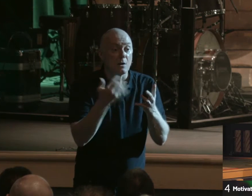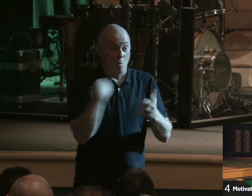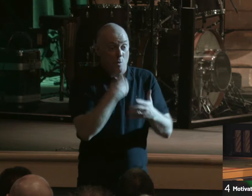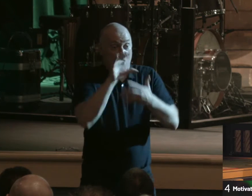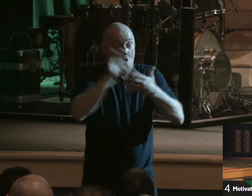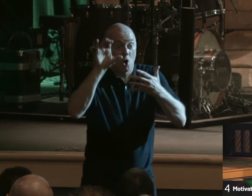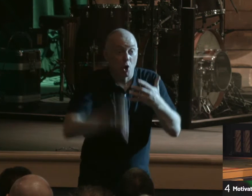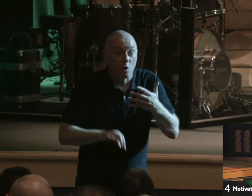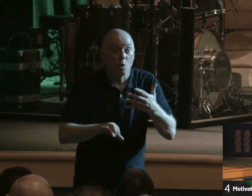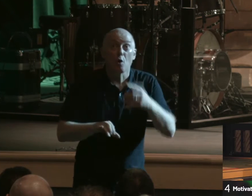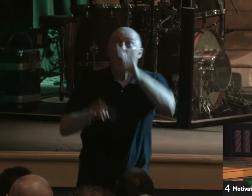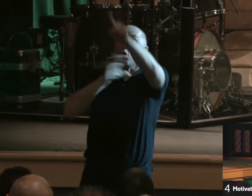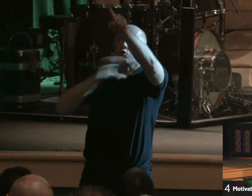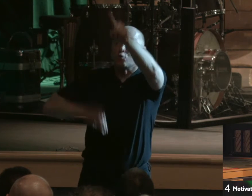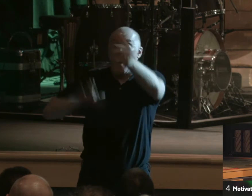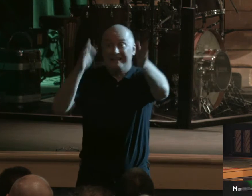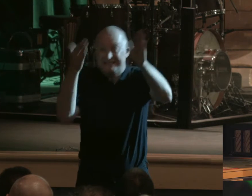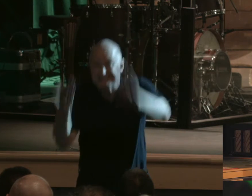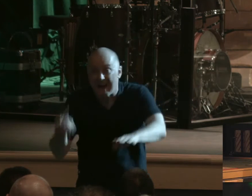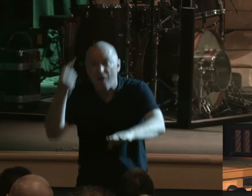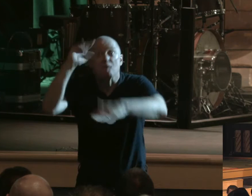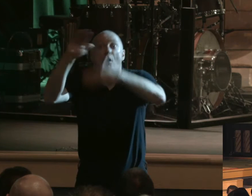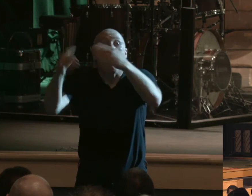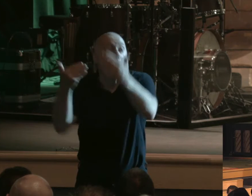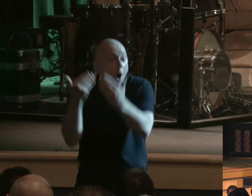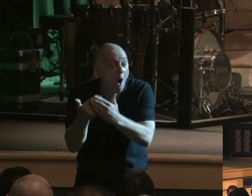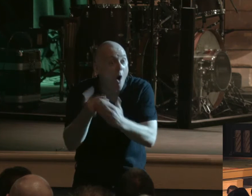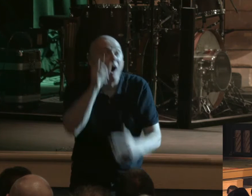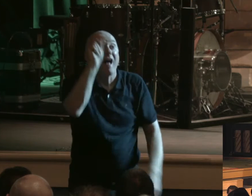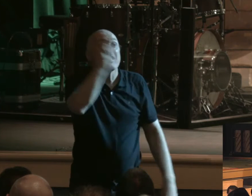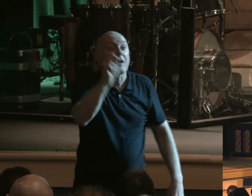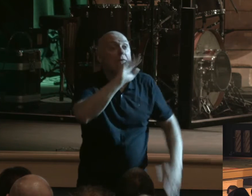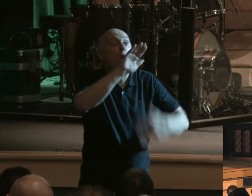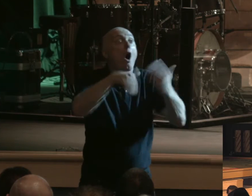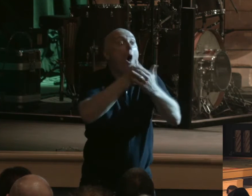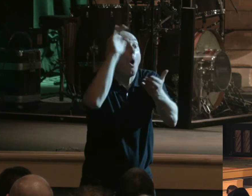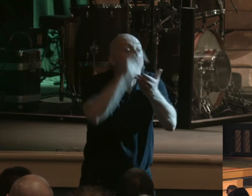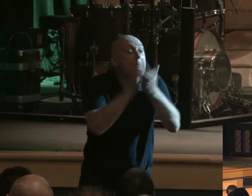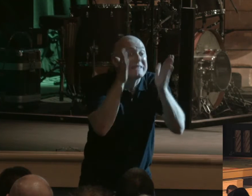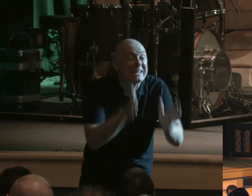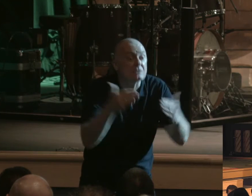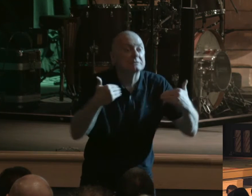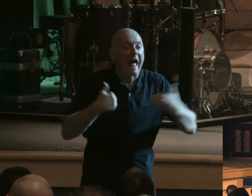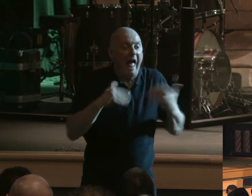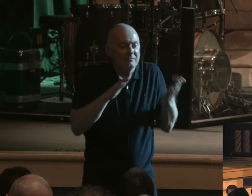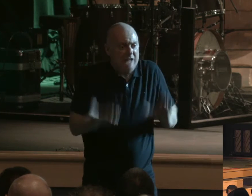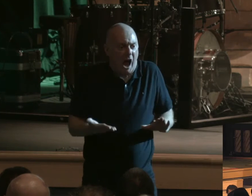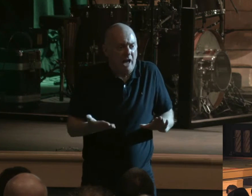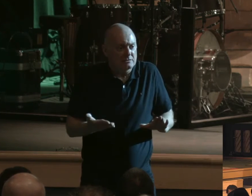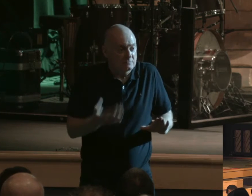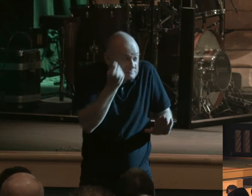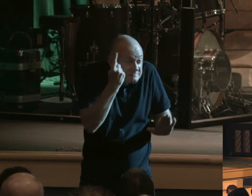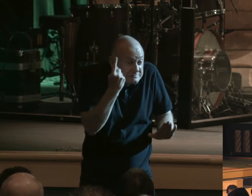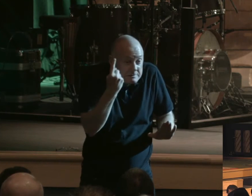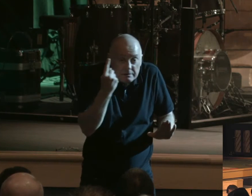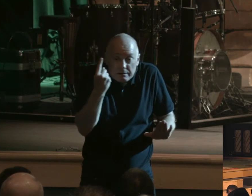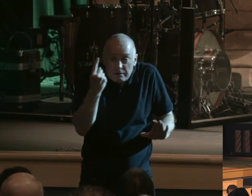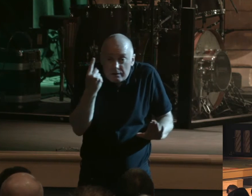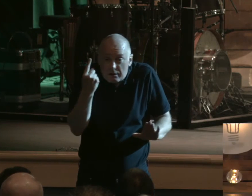concluded this, that one, Christ has died for all. Therefore, all believers have died. Loved